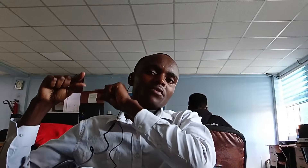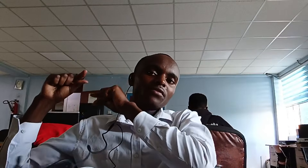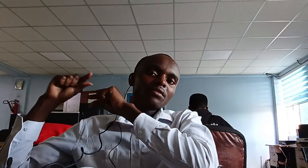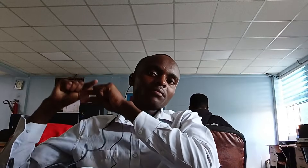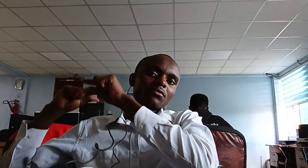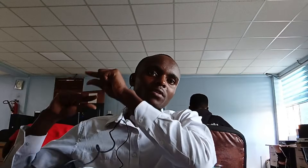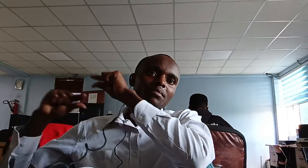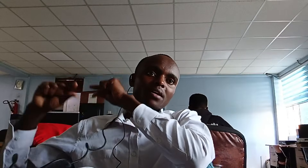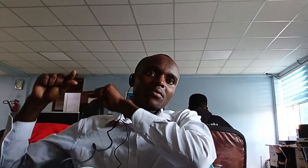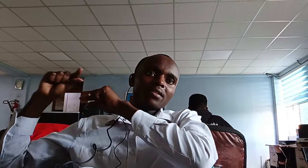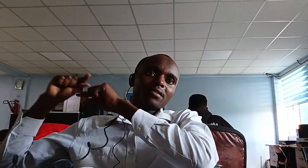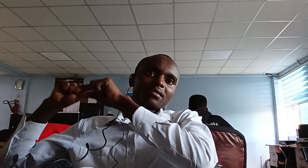moving towards backwards.